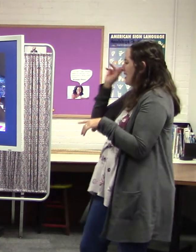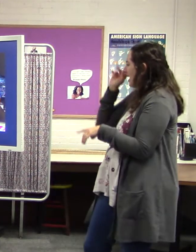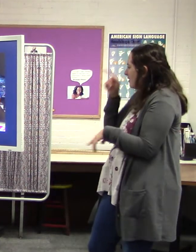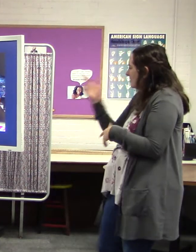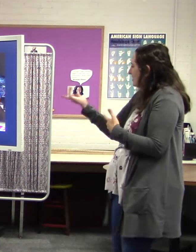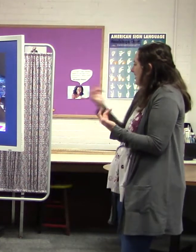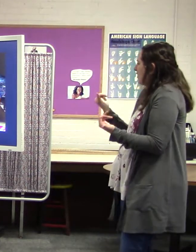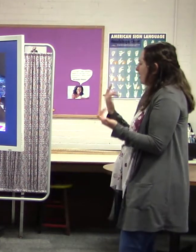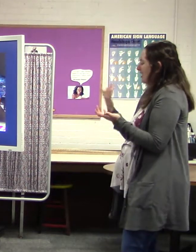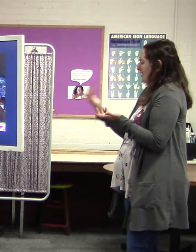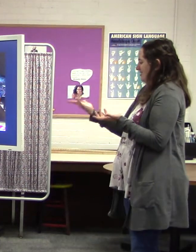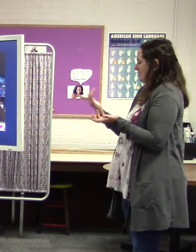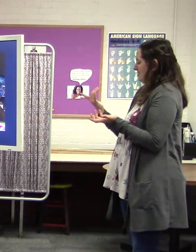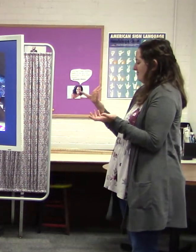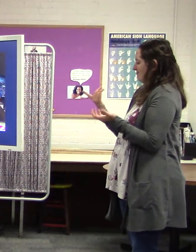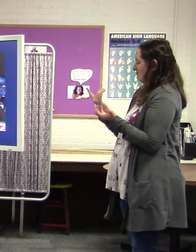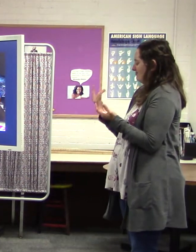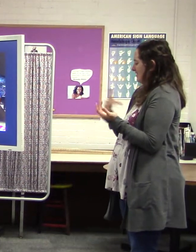that you learned. And then Cameron,